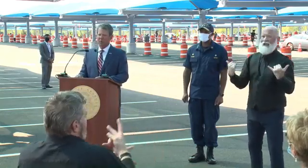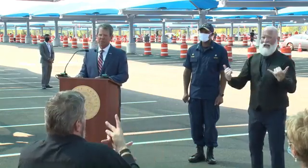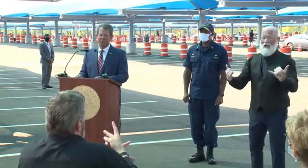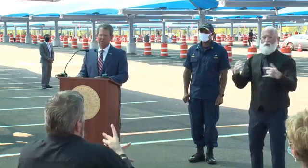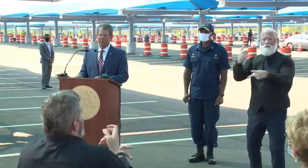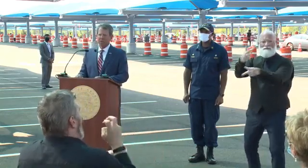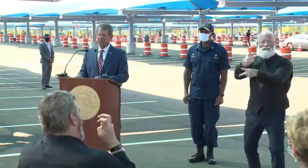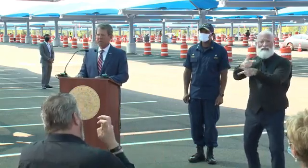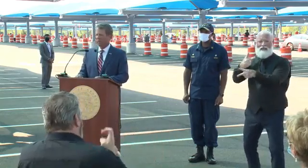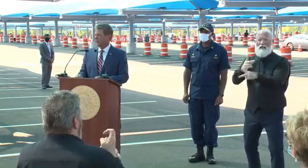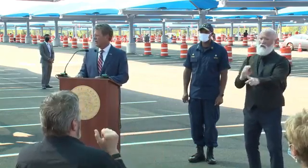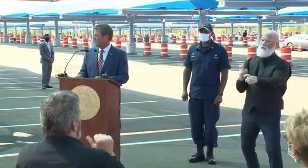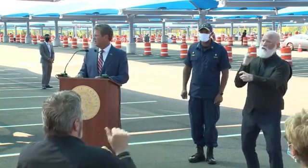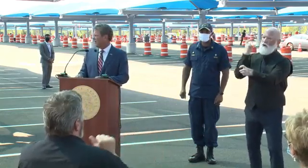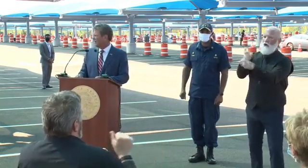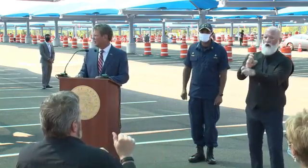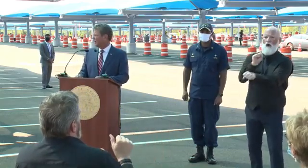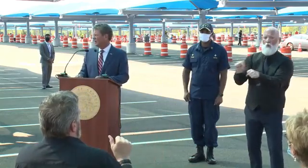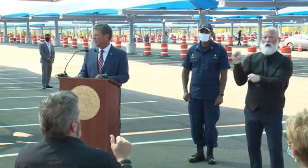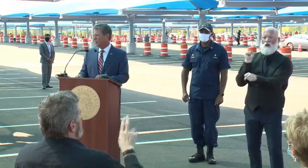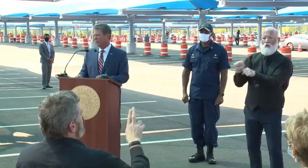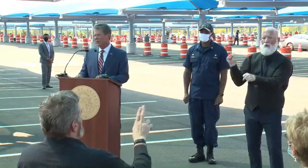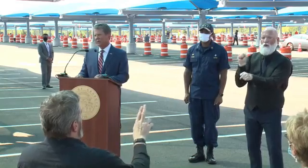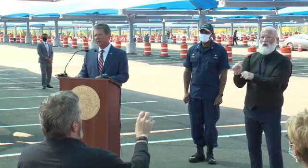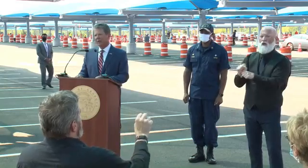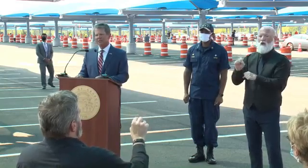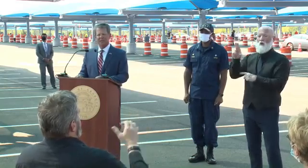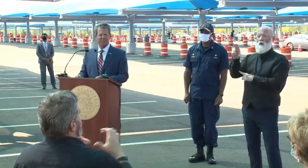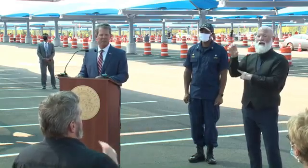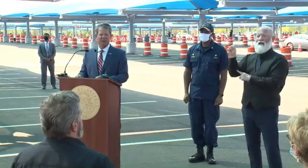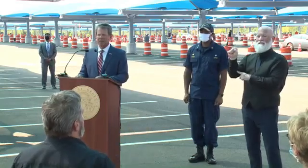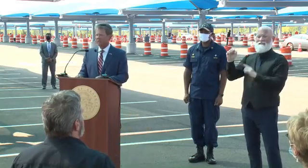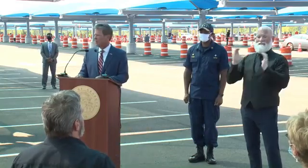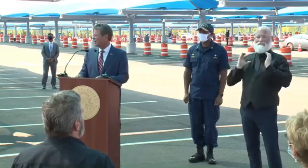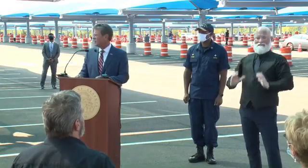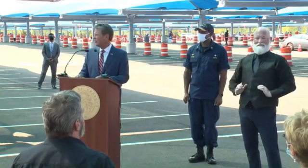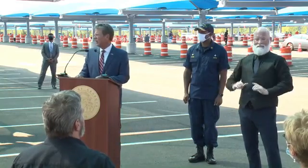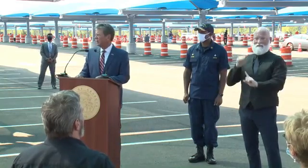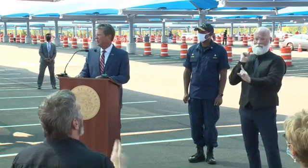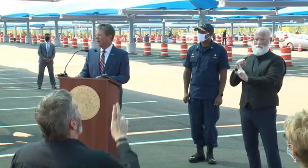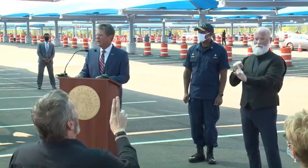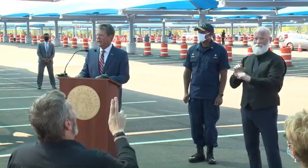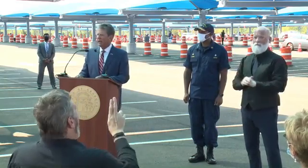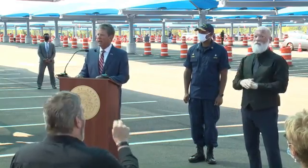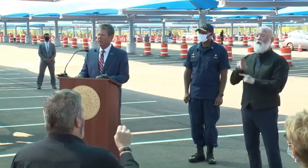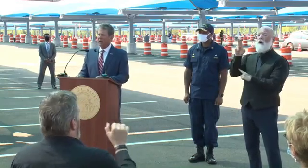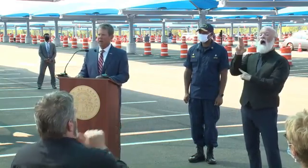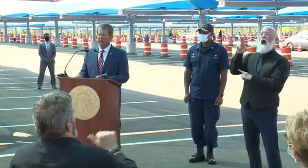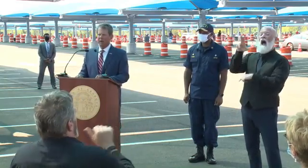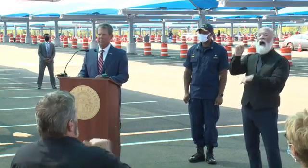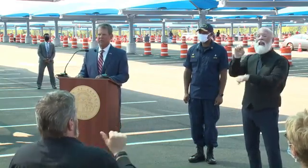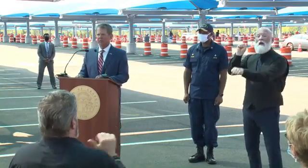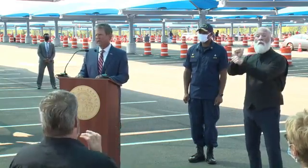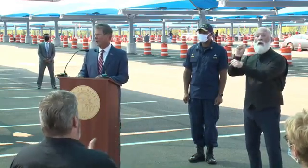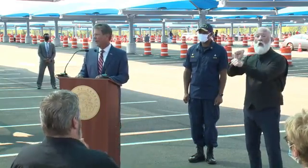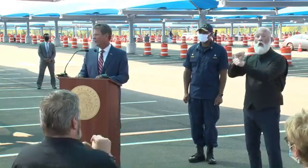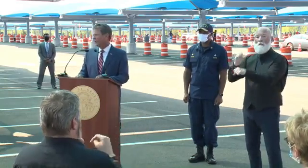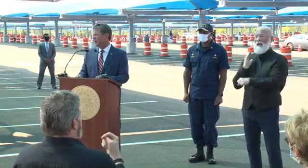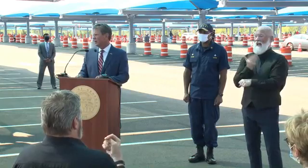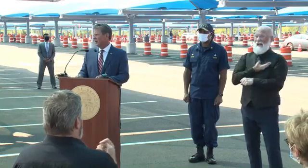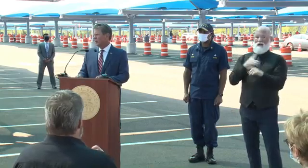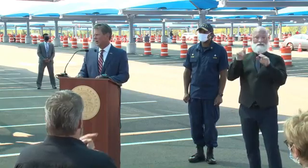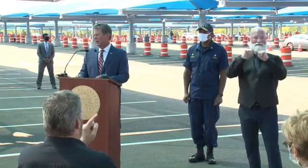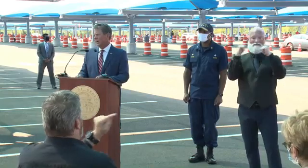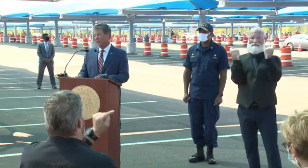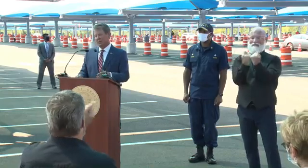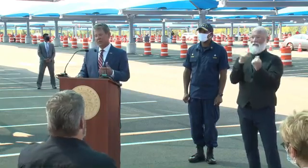well as Georgians. You know what that looks like on the unemployment. I know our team's talking to Commissioner Butler right now, our OPP